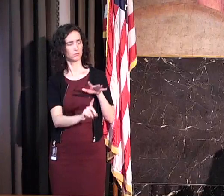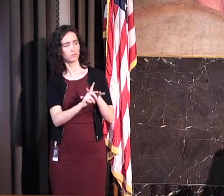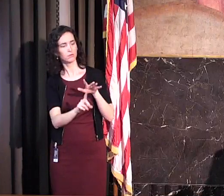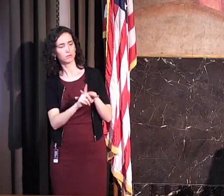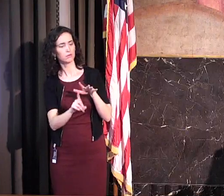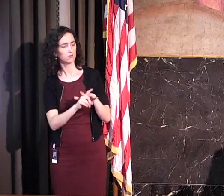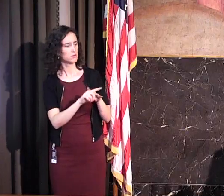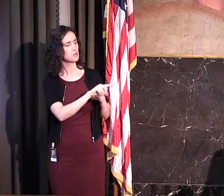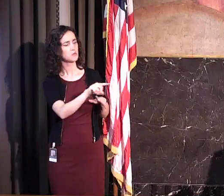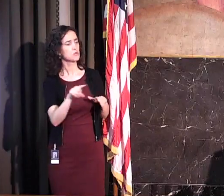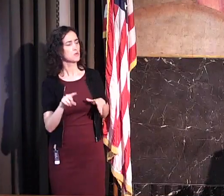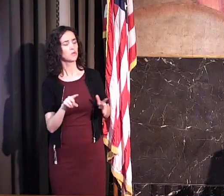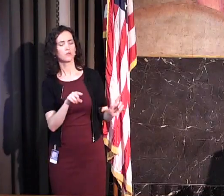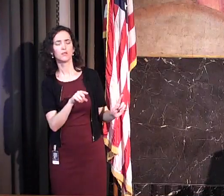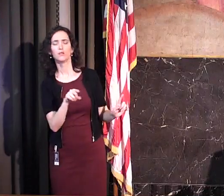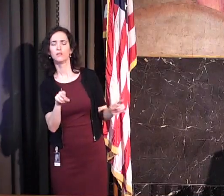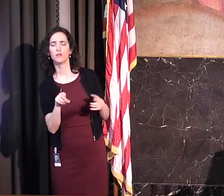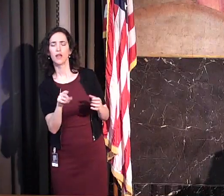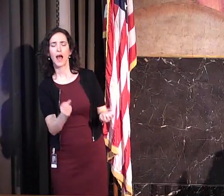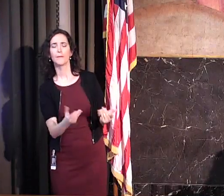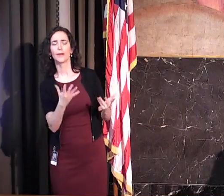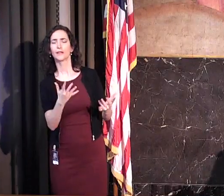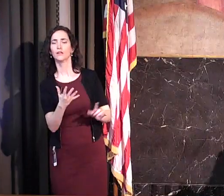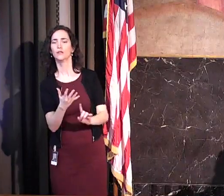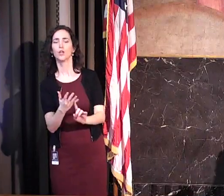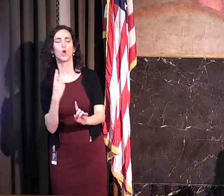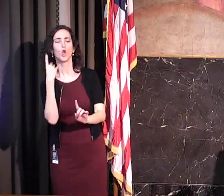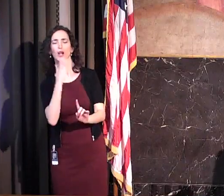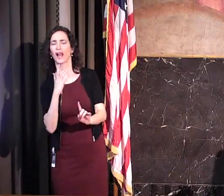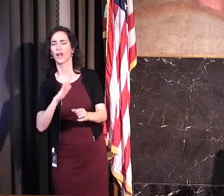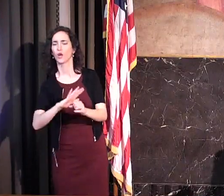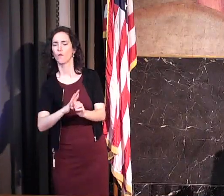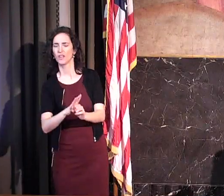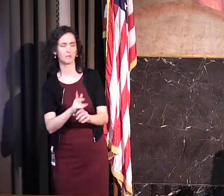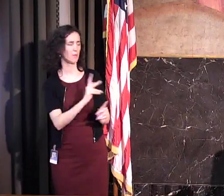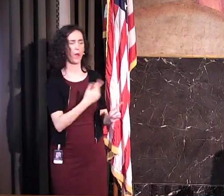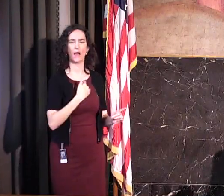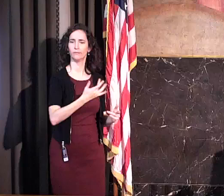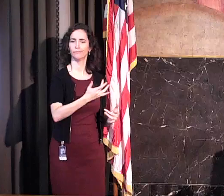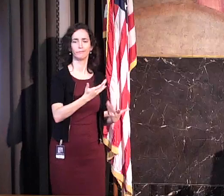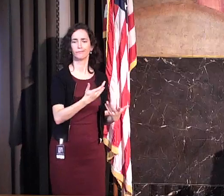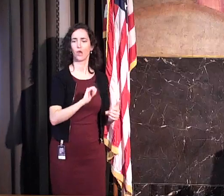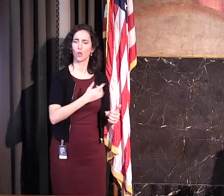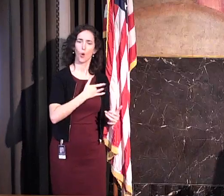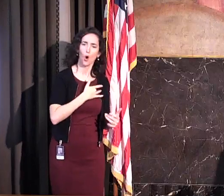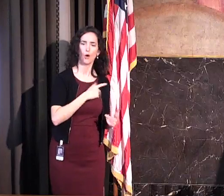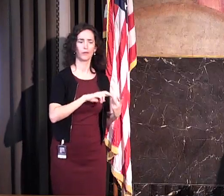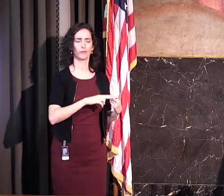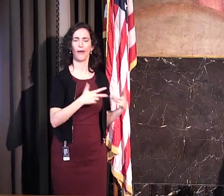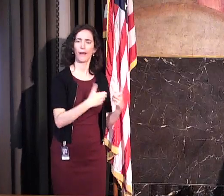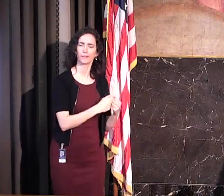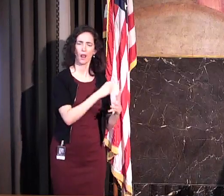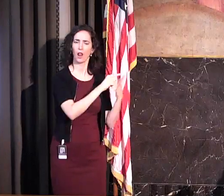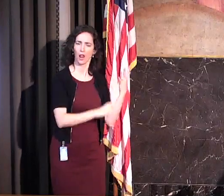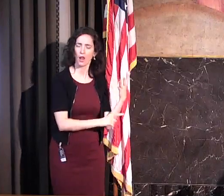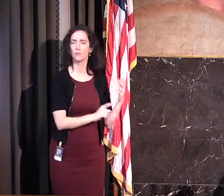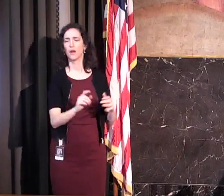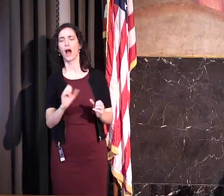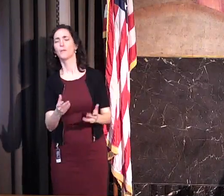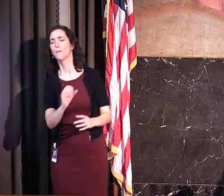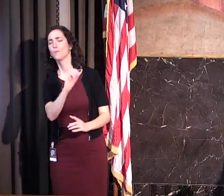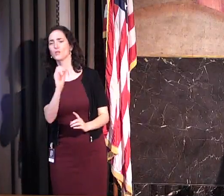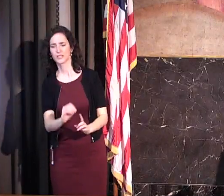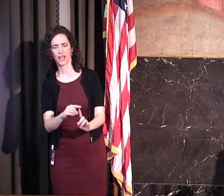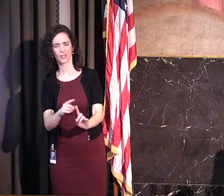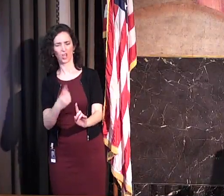are attributable to COVID-like symptoms, people walking into ERs with cough, fever, shortness of breath type symptoms. On the